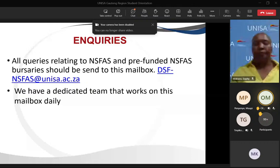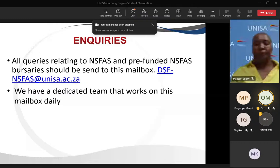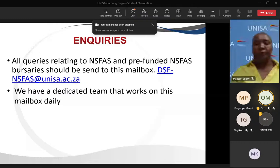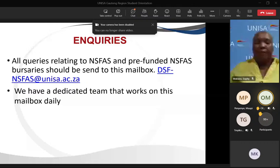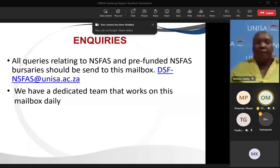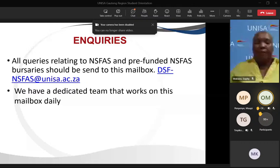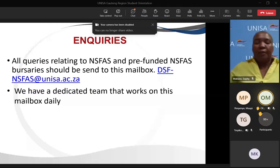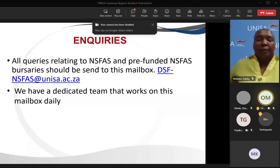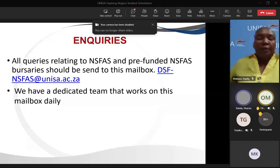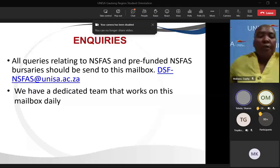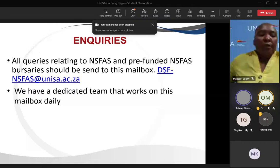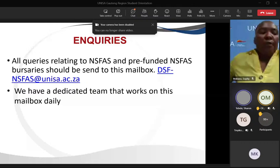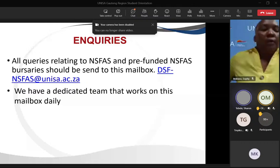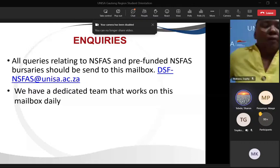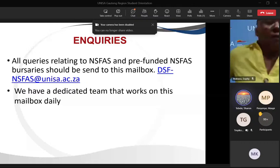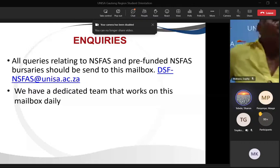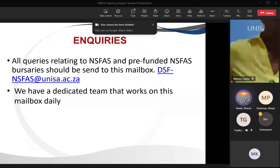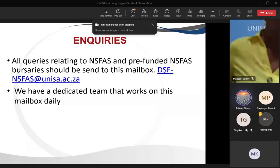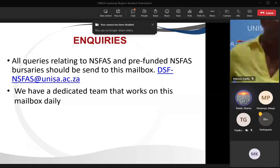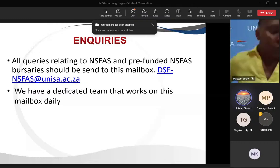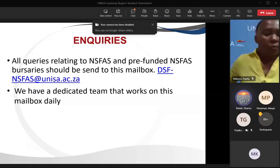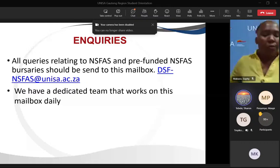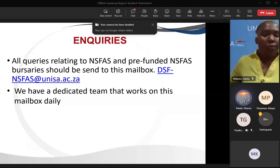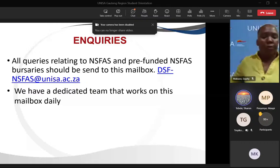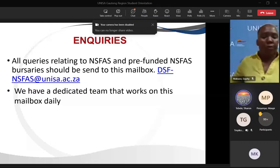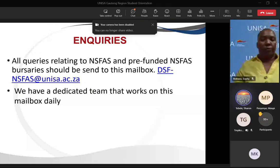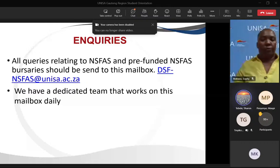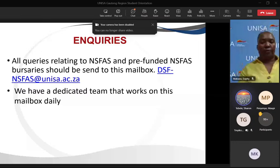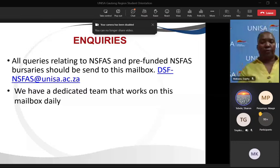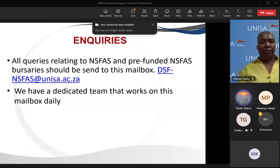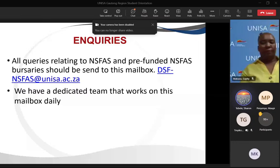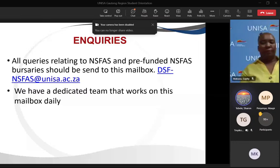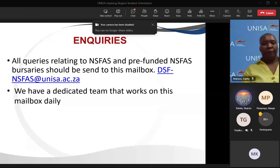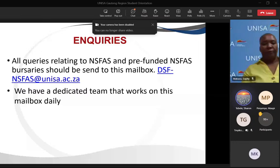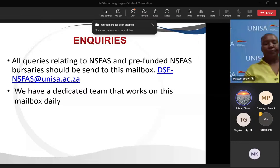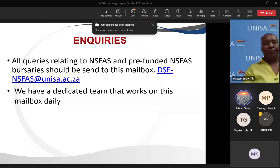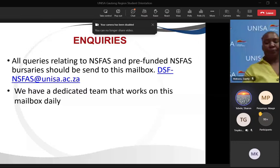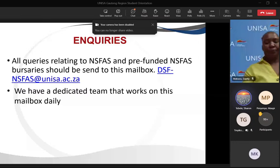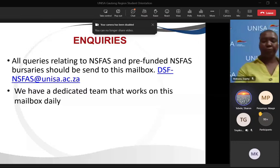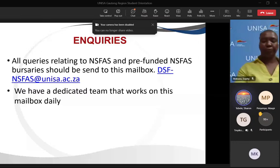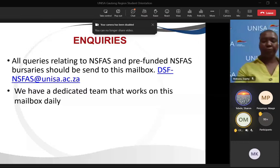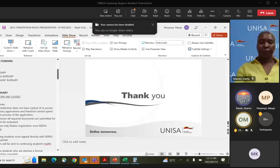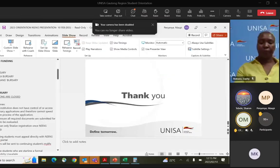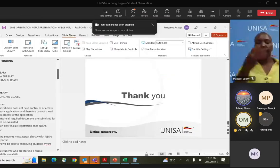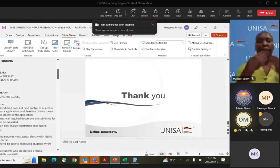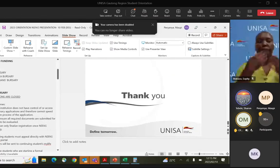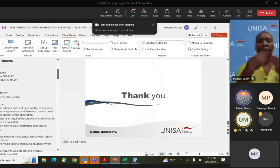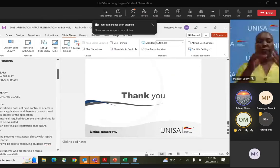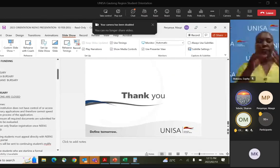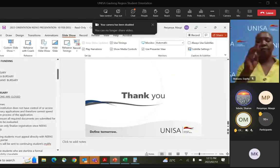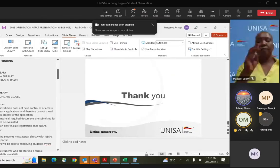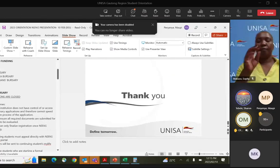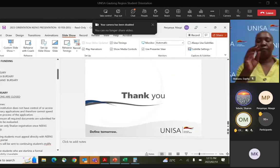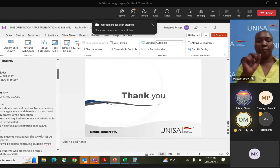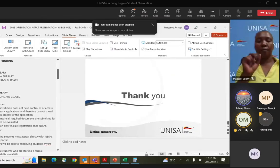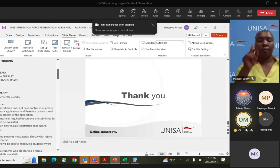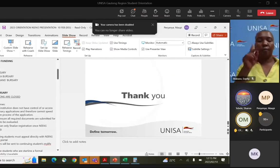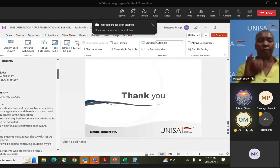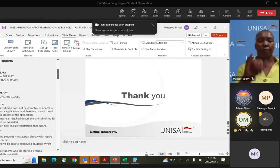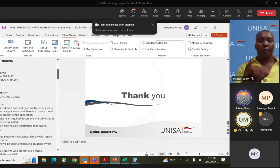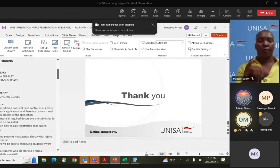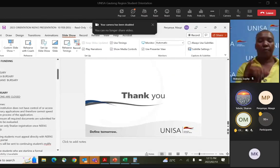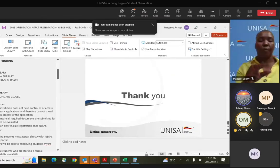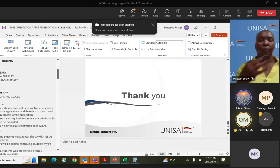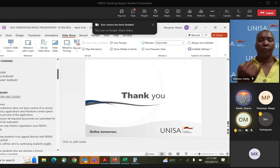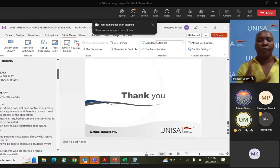oh thank you so much Miss my apologies for that um we will take two